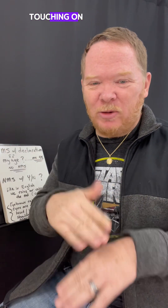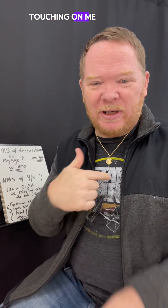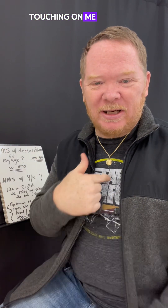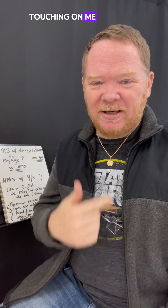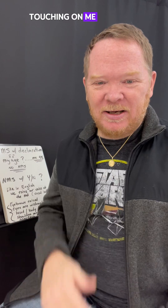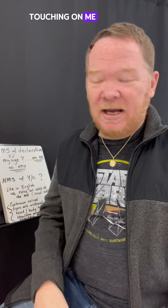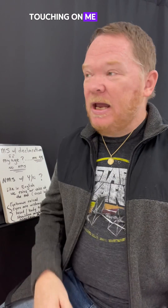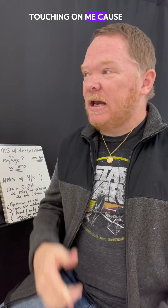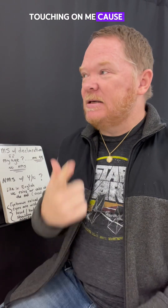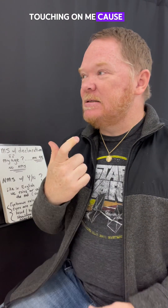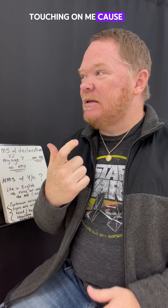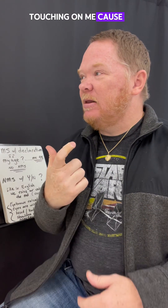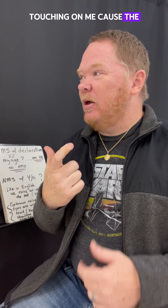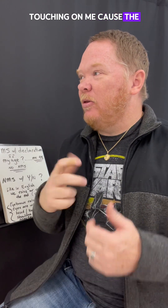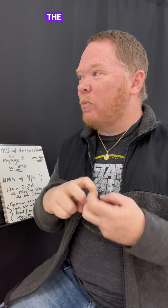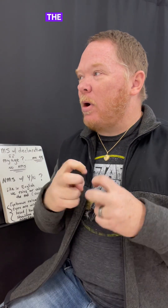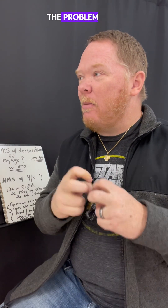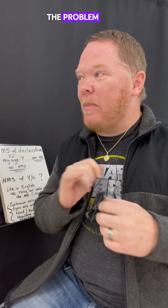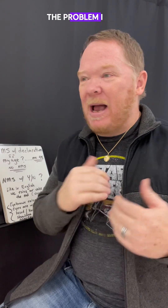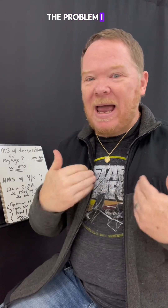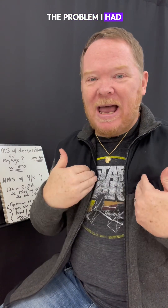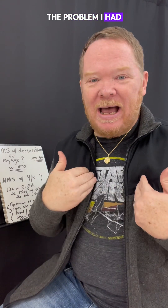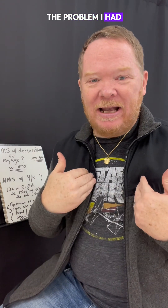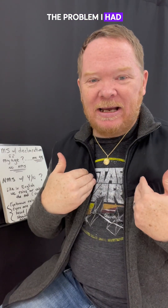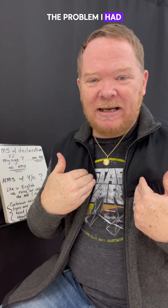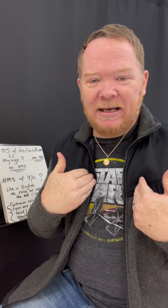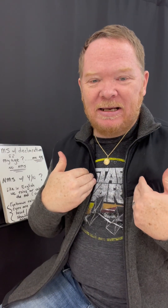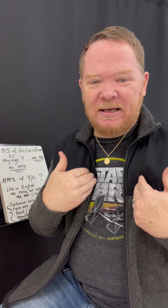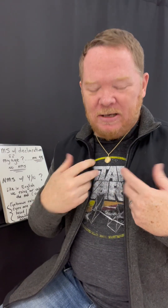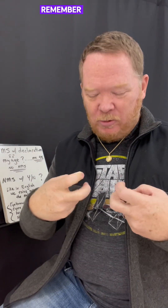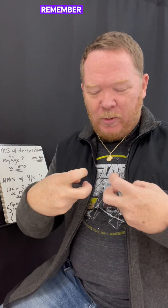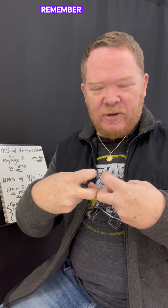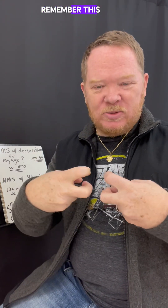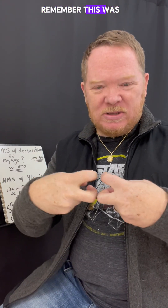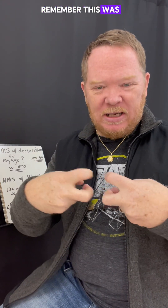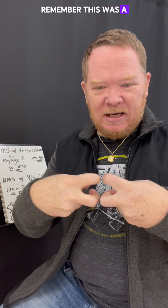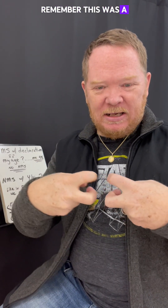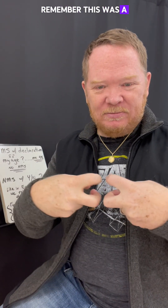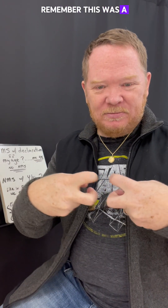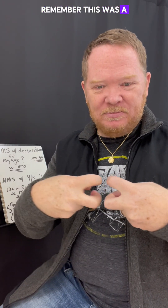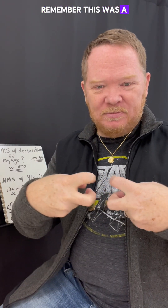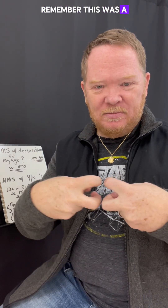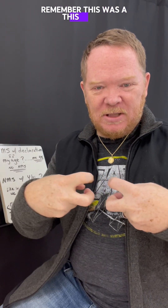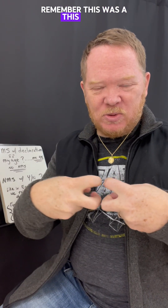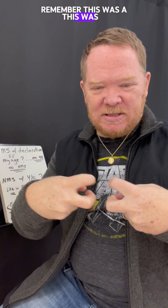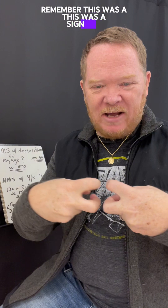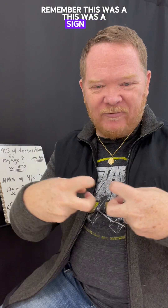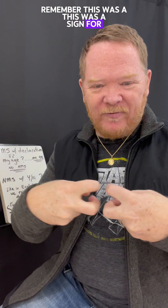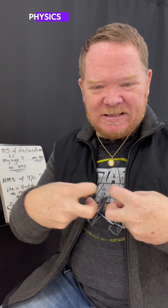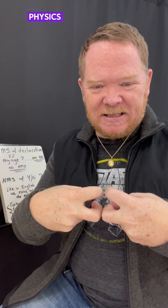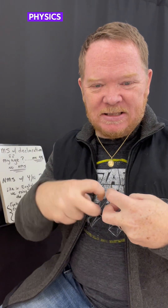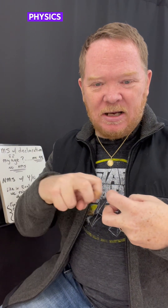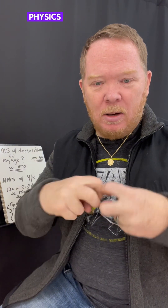me. Because the problem I had, remember this was the sign for physics